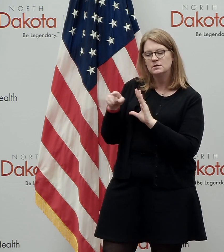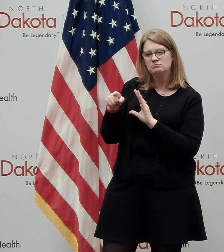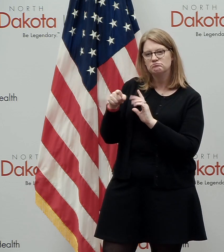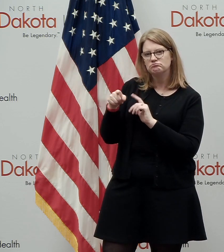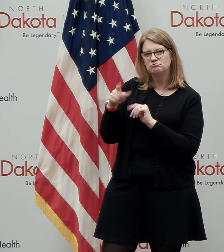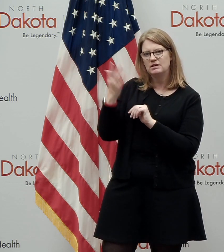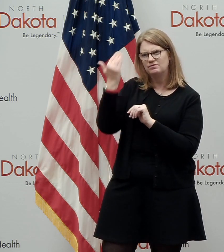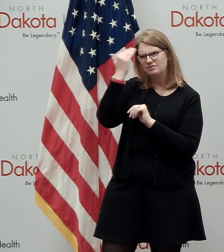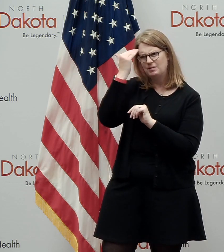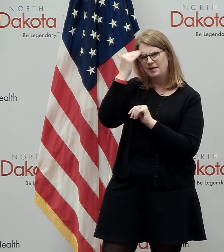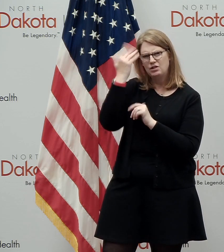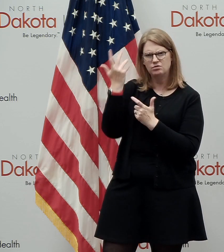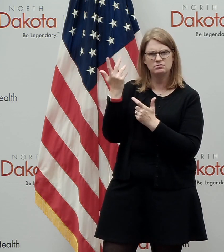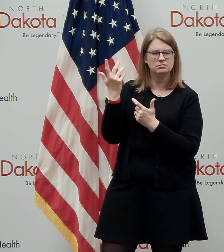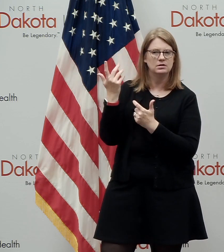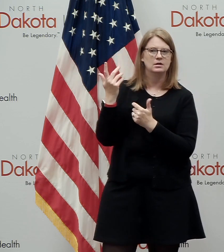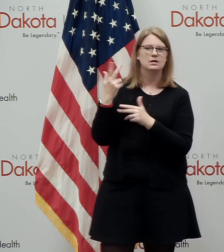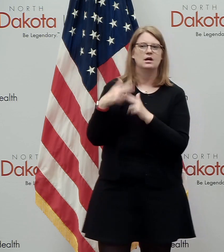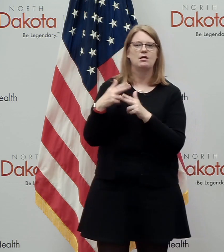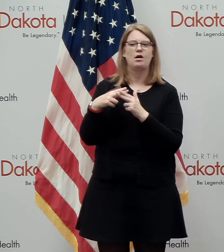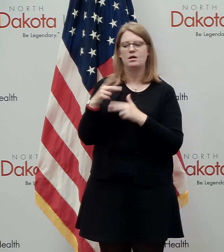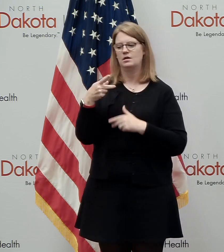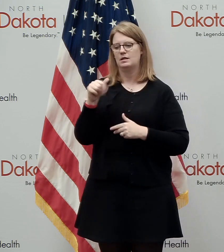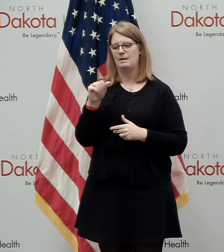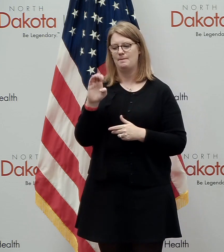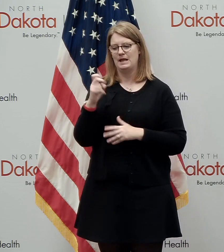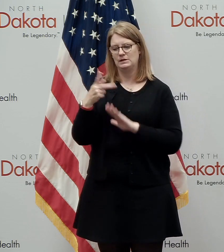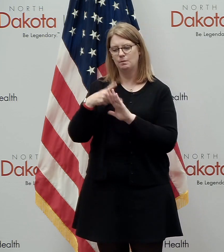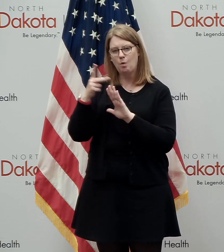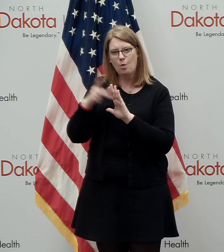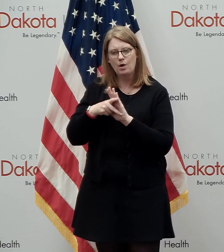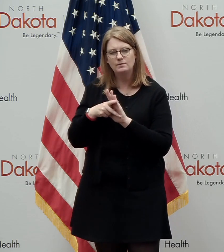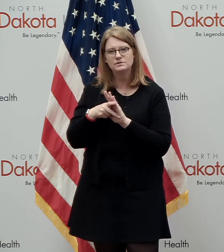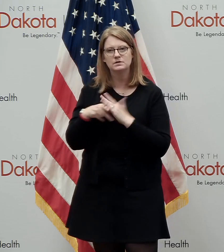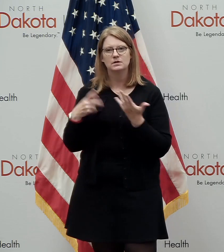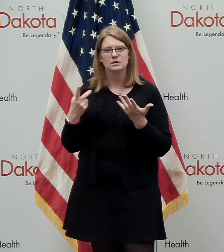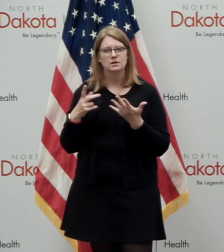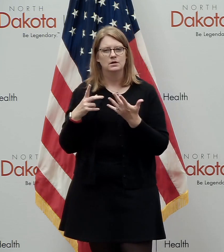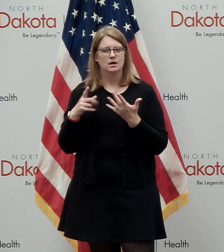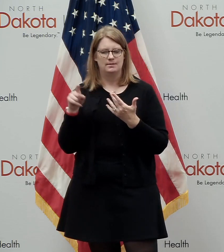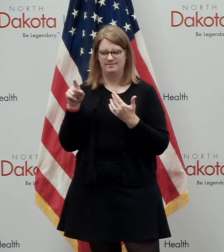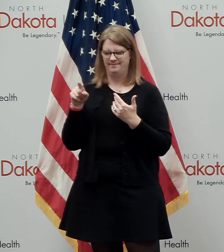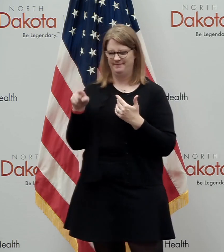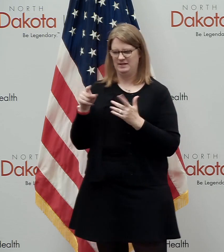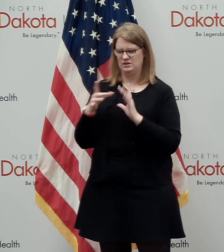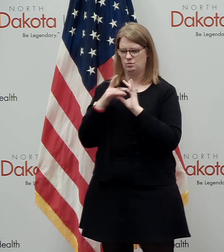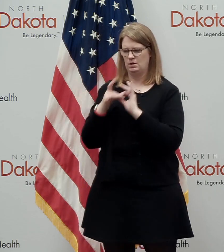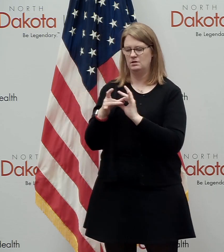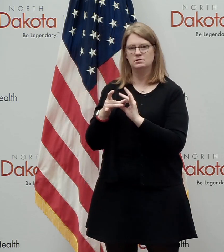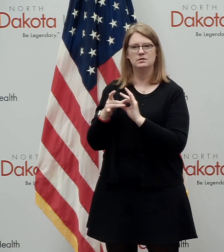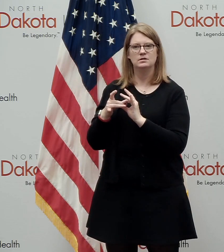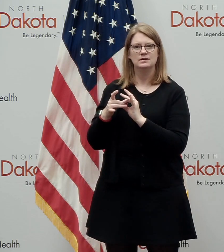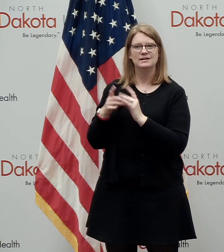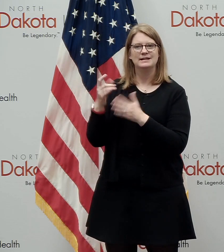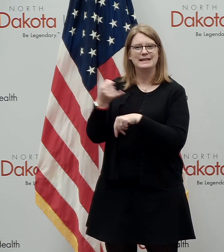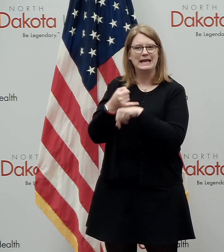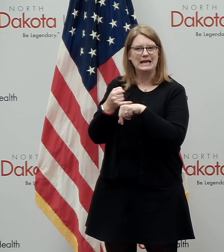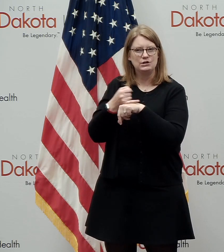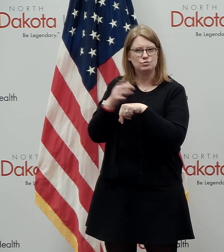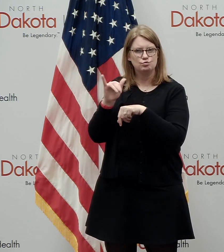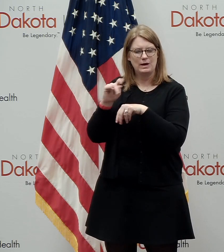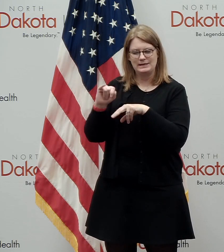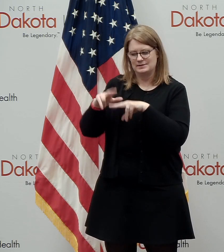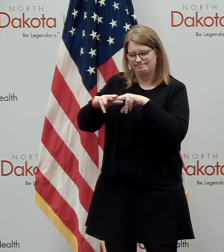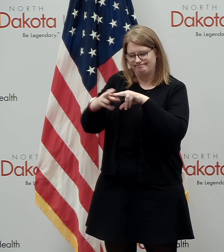many, which often called the PACE programs, which was an acronym which related to the buy down of interest rates on new